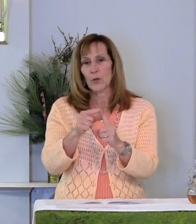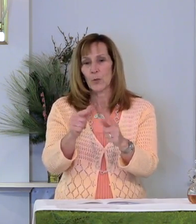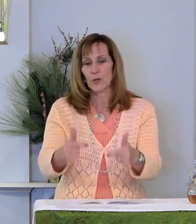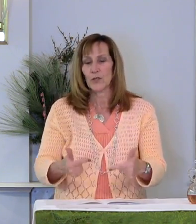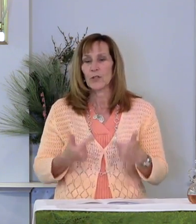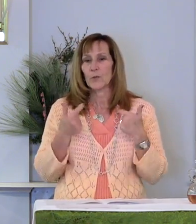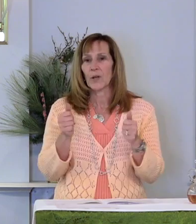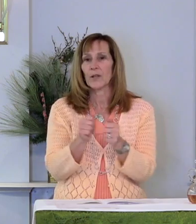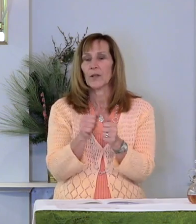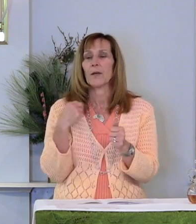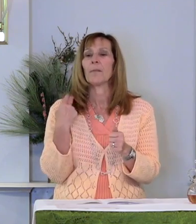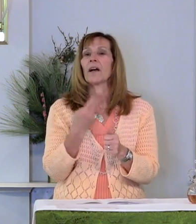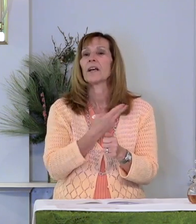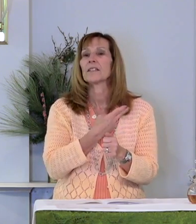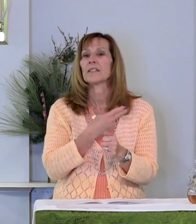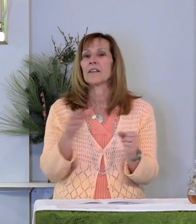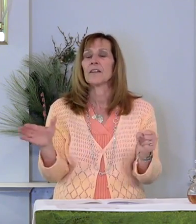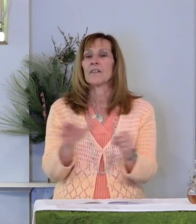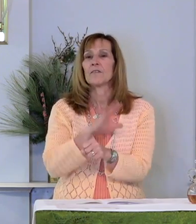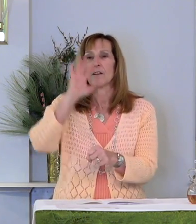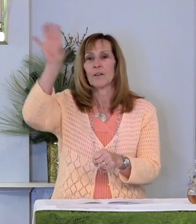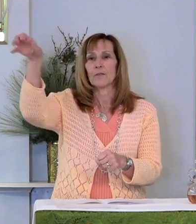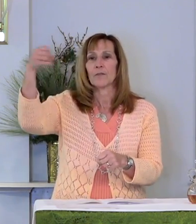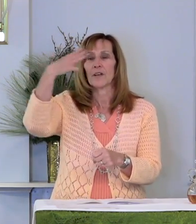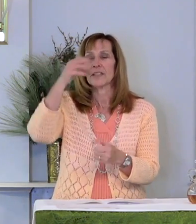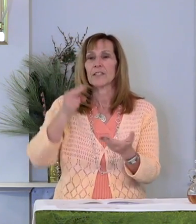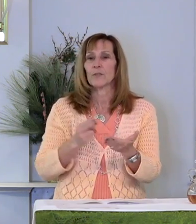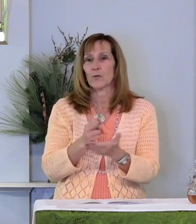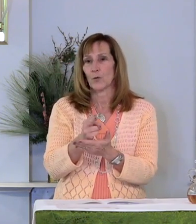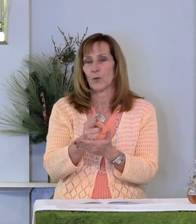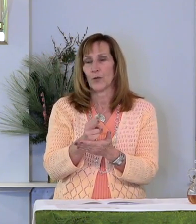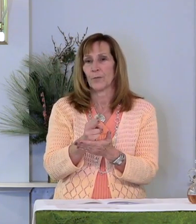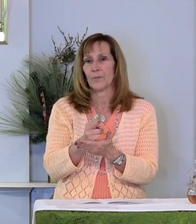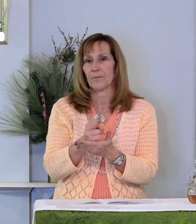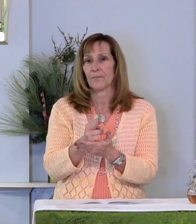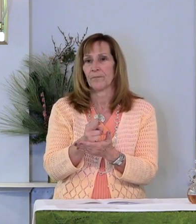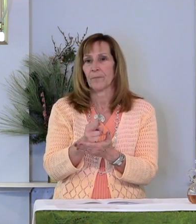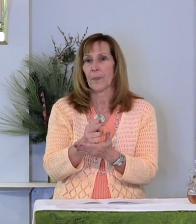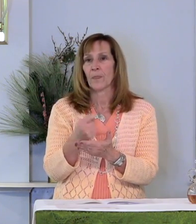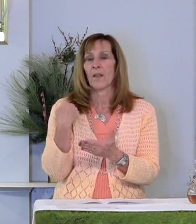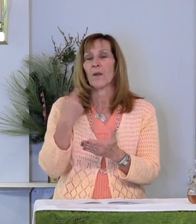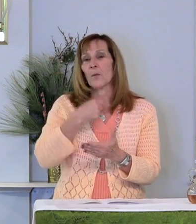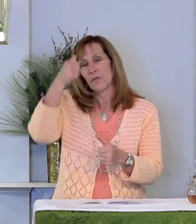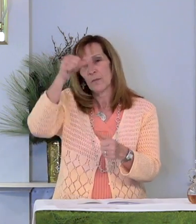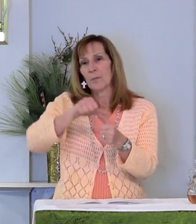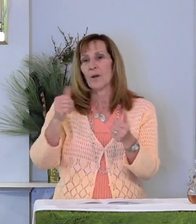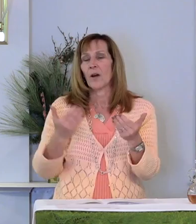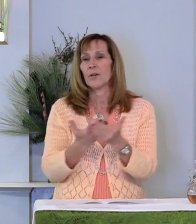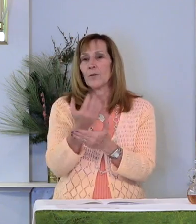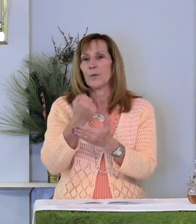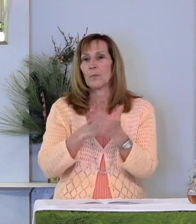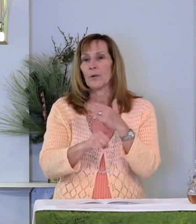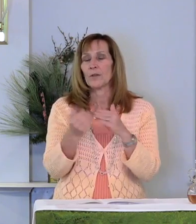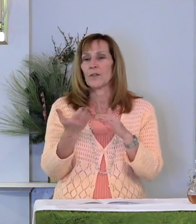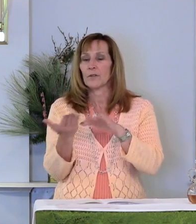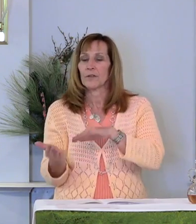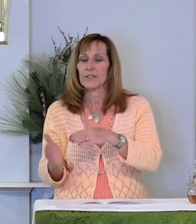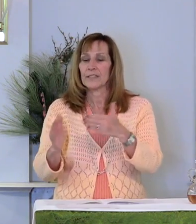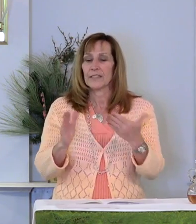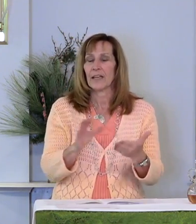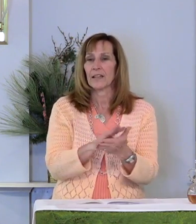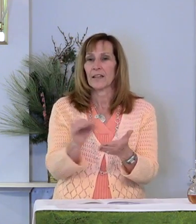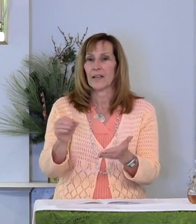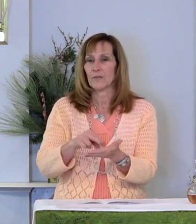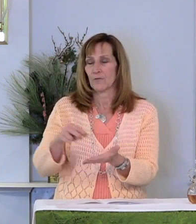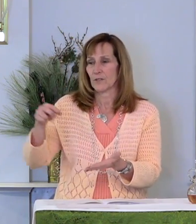word dwelling among us full of grace and truth. We remember our new birth in his death and